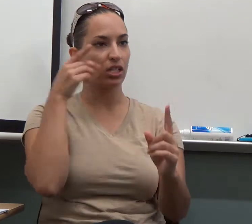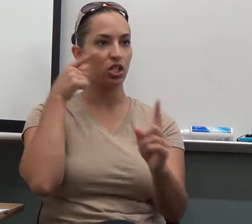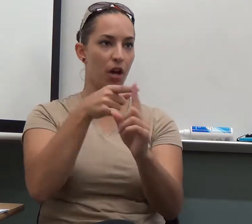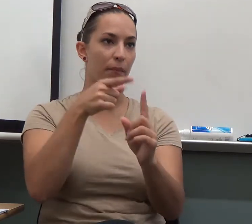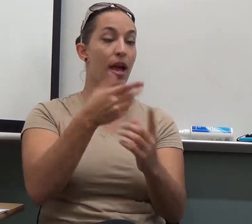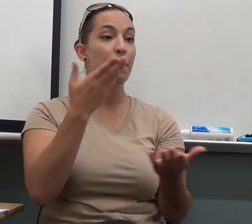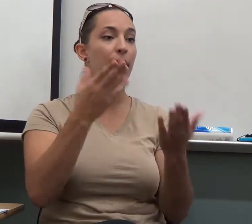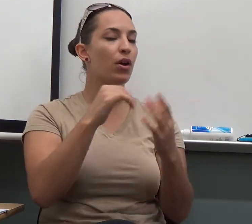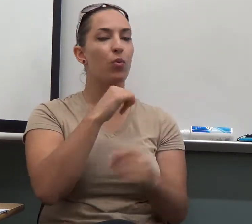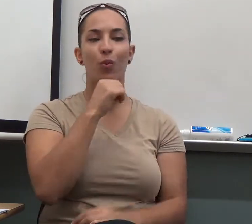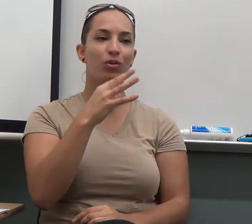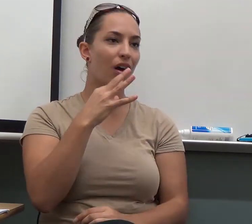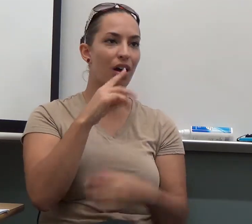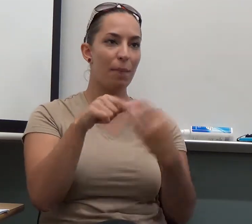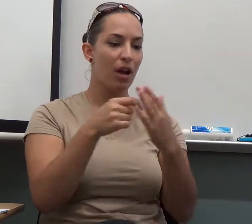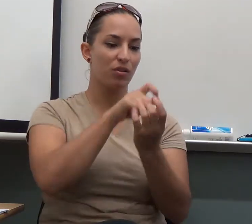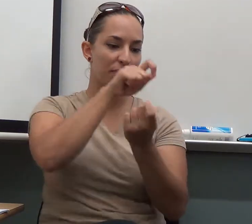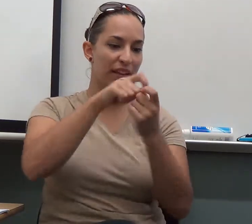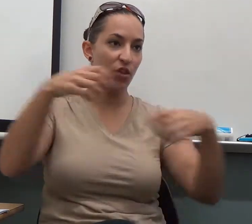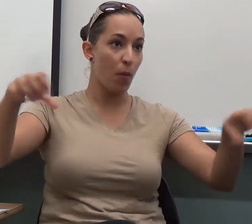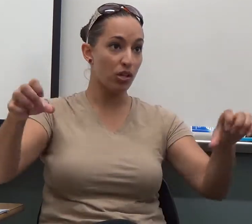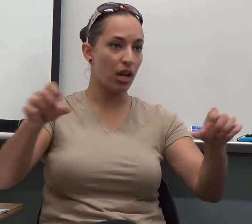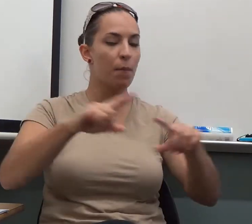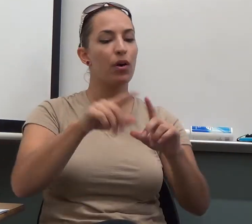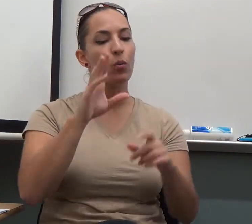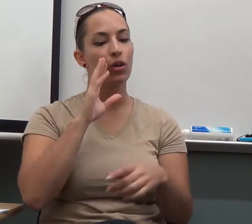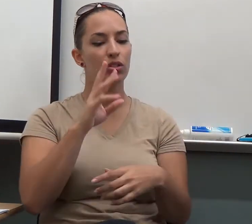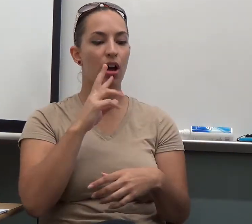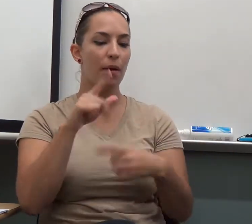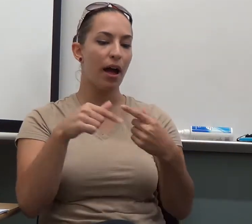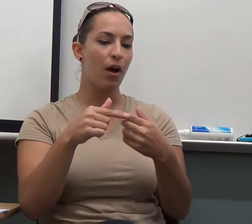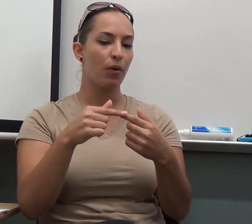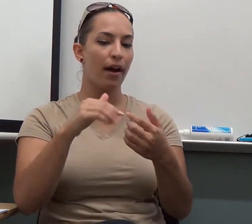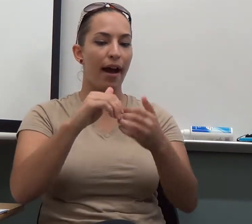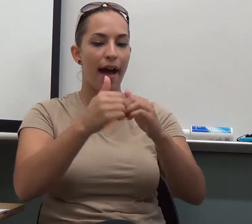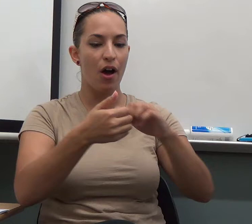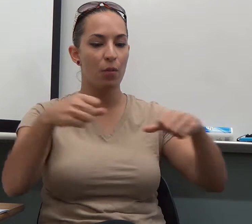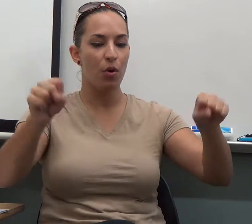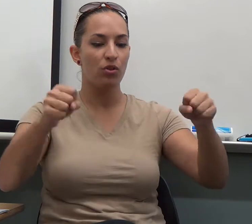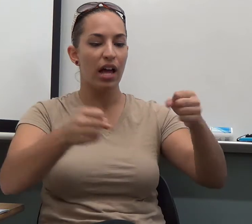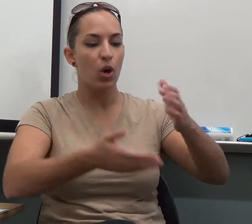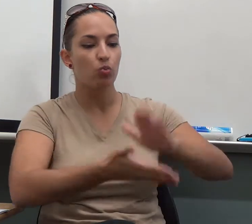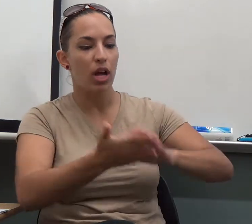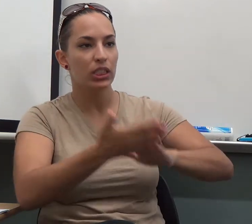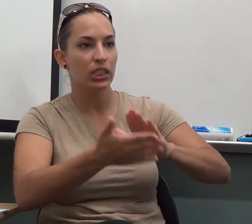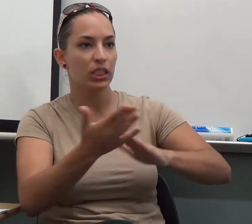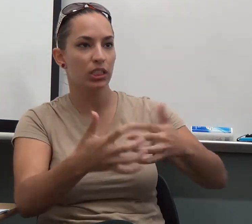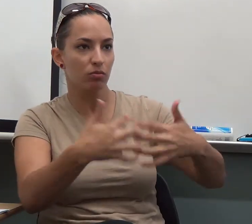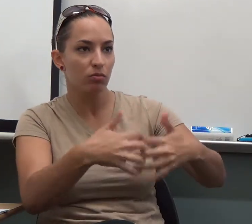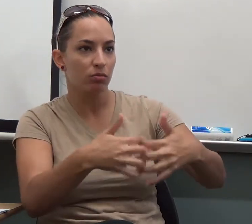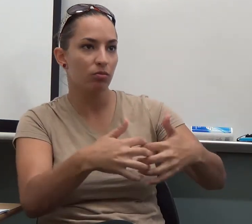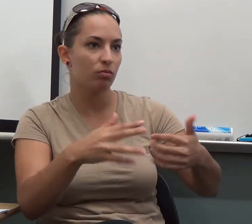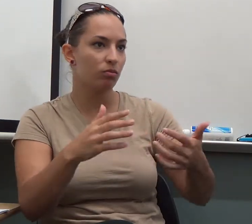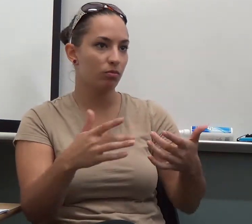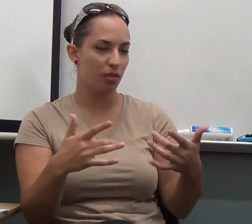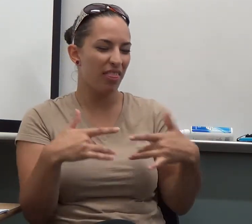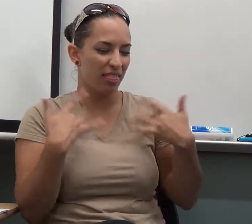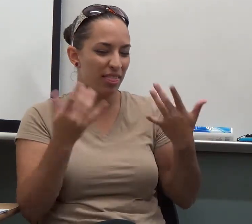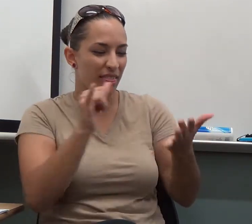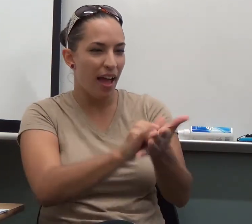motorcycle, we're going to talk about how the motorcycle runs. So that would be what the writer is developing about this particular